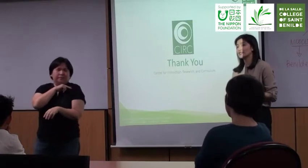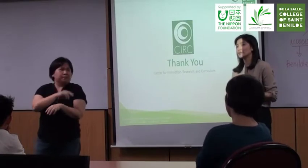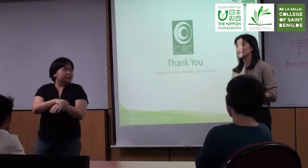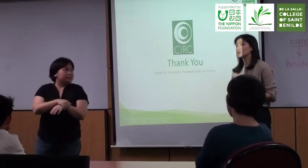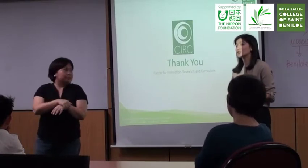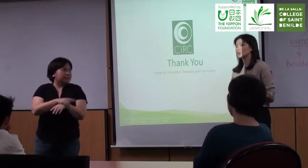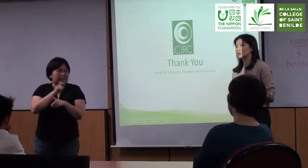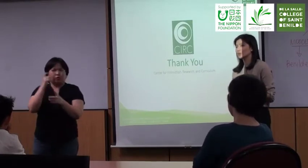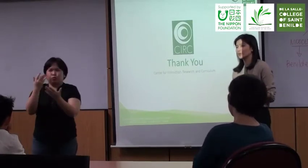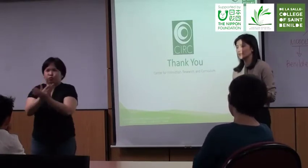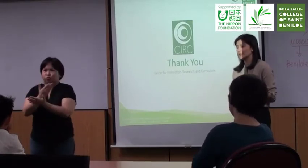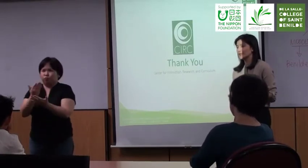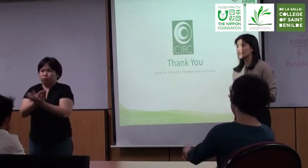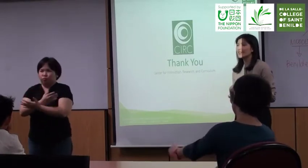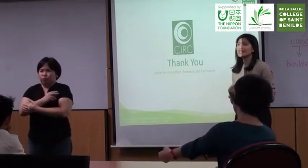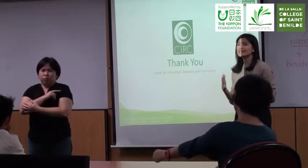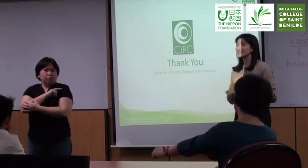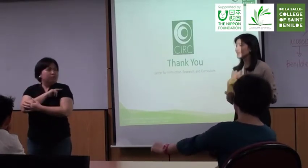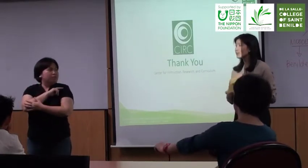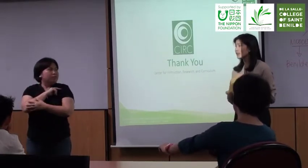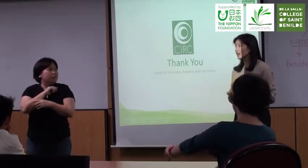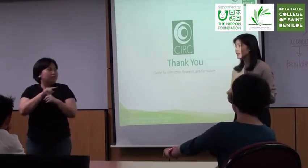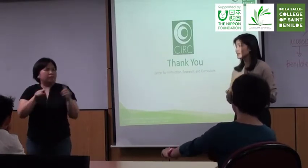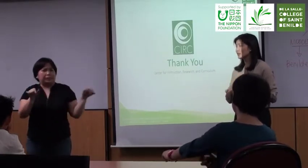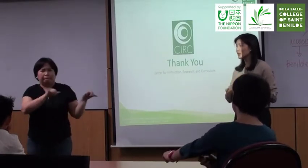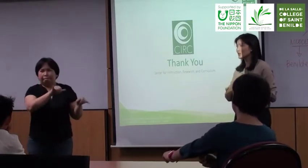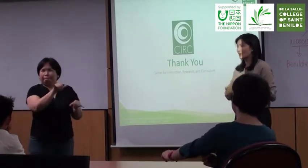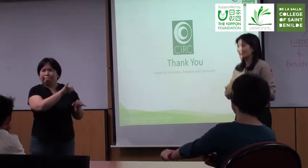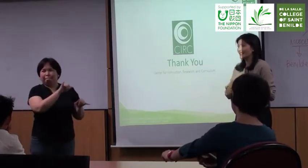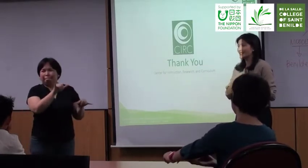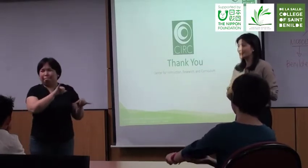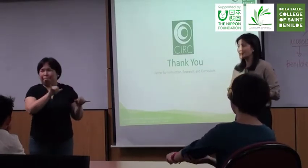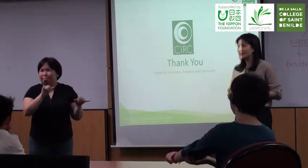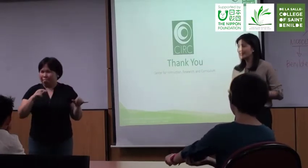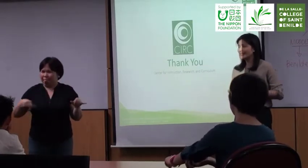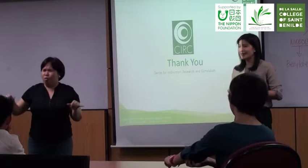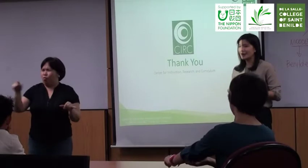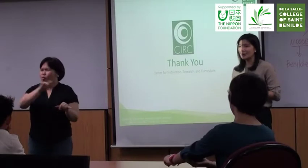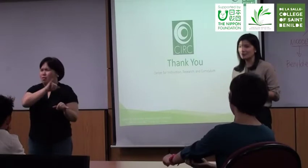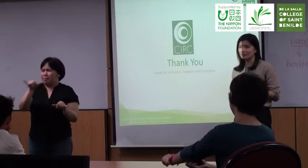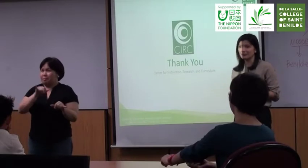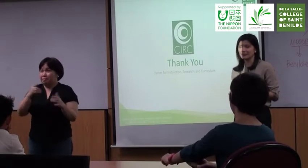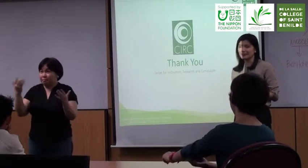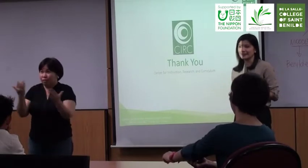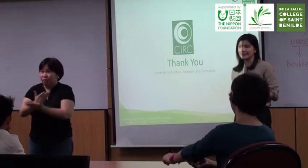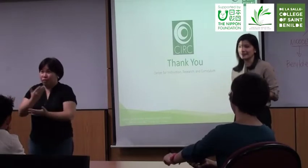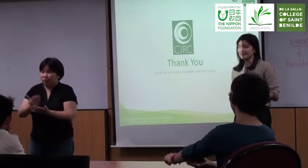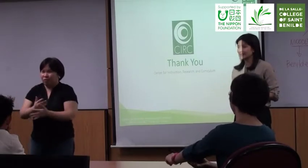Online because it's something new. I think it's the same with us. When there's something new,